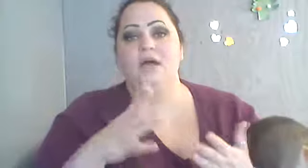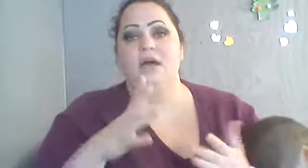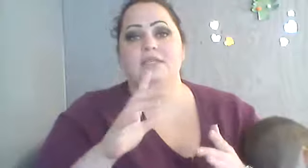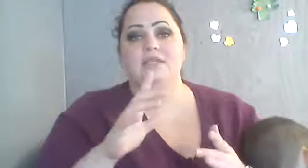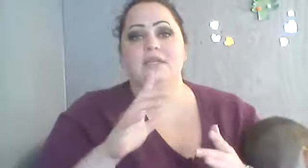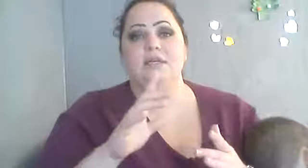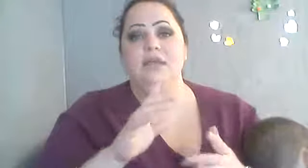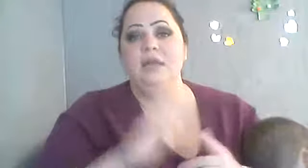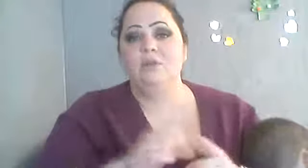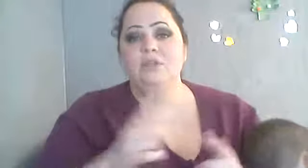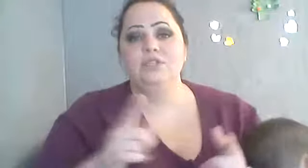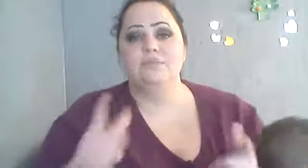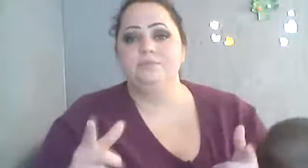as a language.